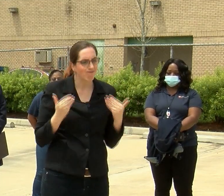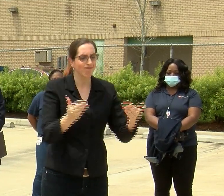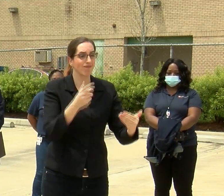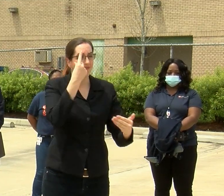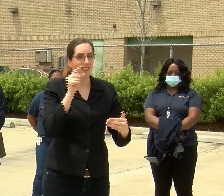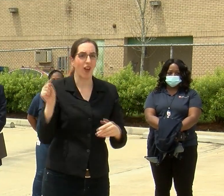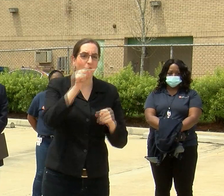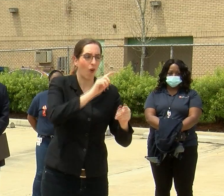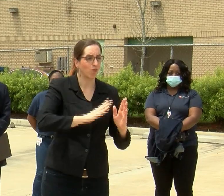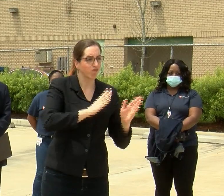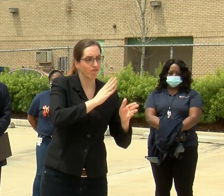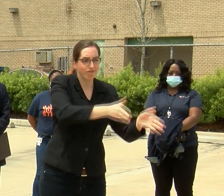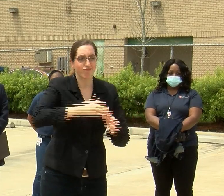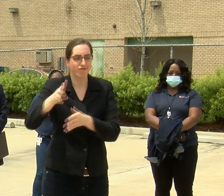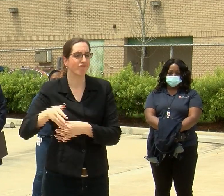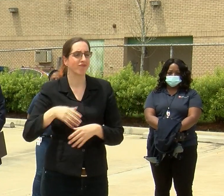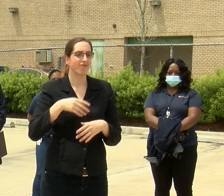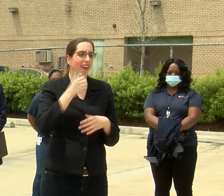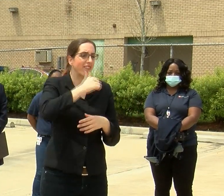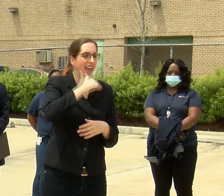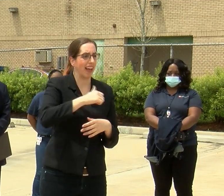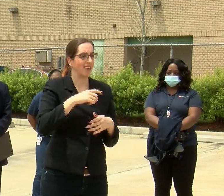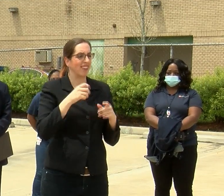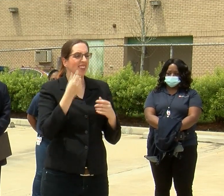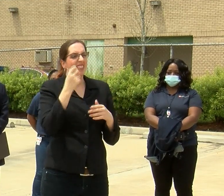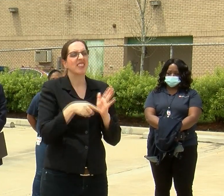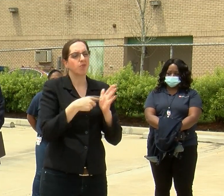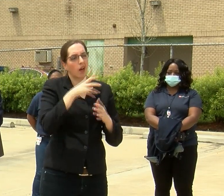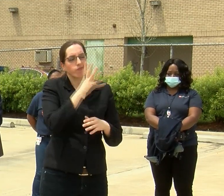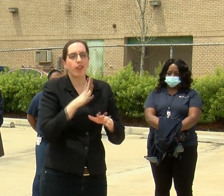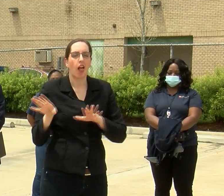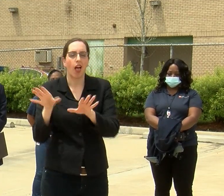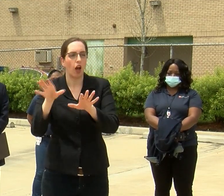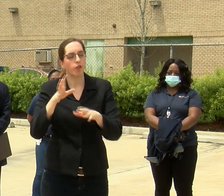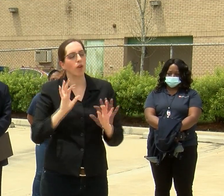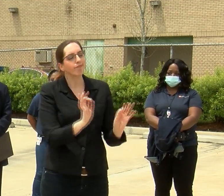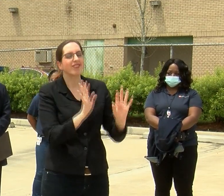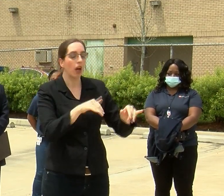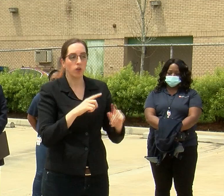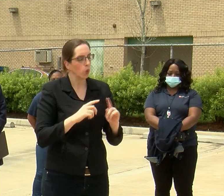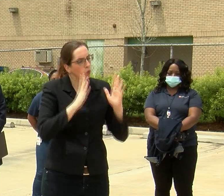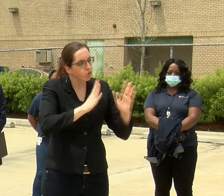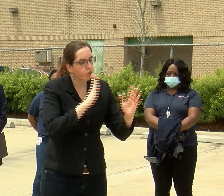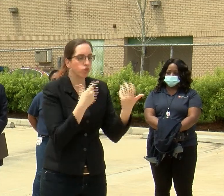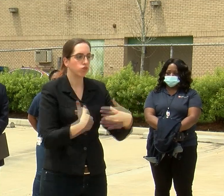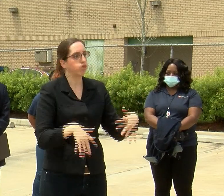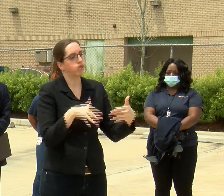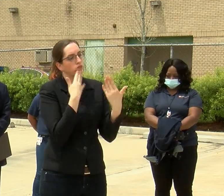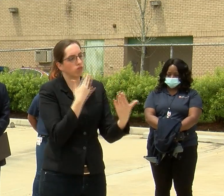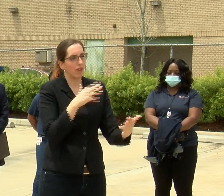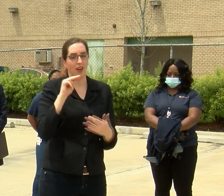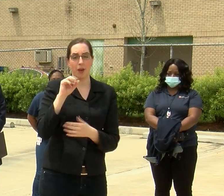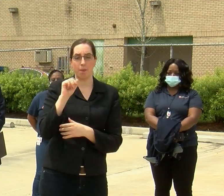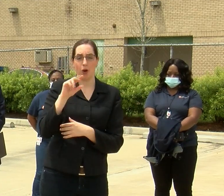in the street day after day, sometimes don't always get the same attention. So I want to thank you for pointing that out because Marlene and